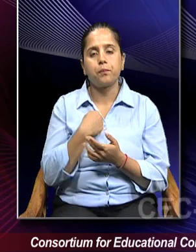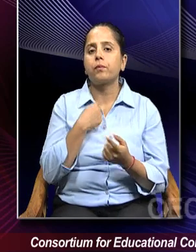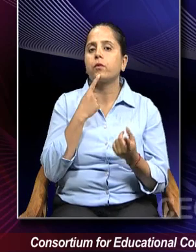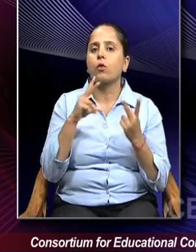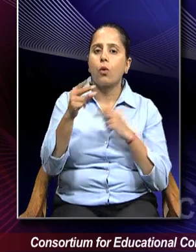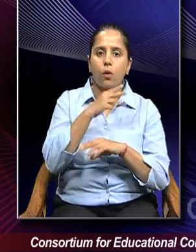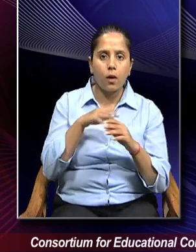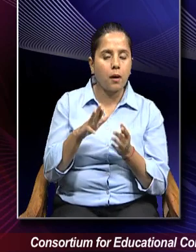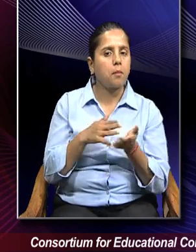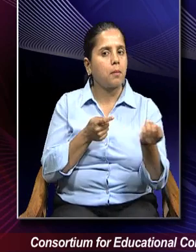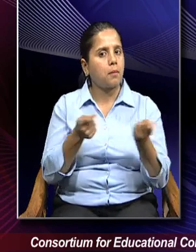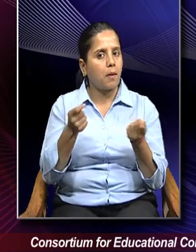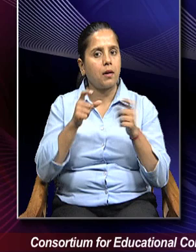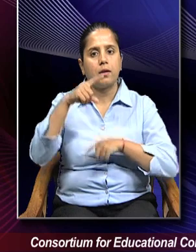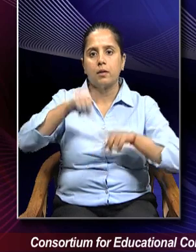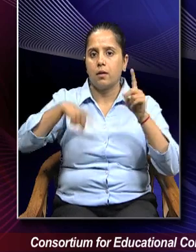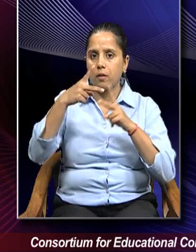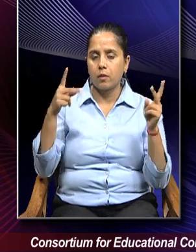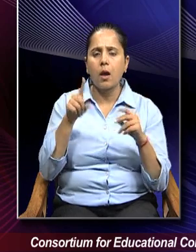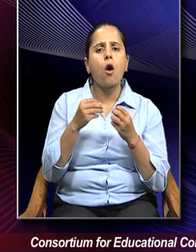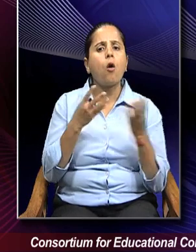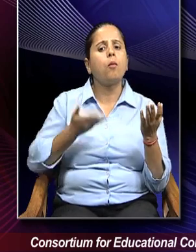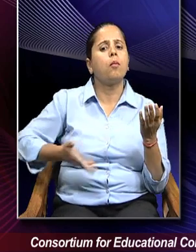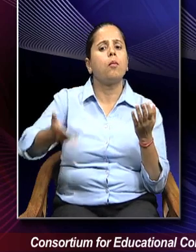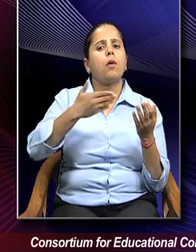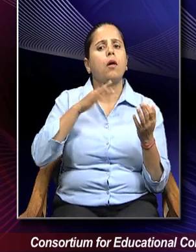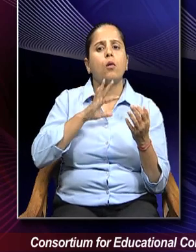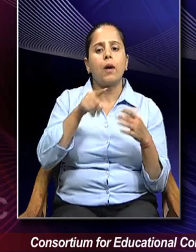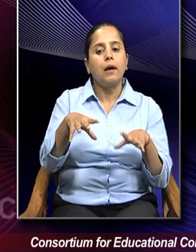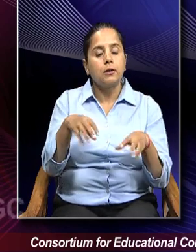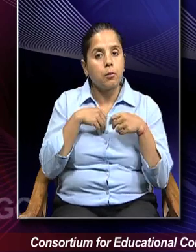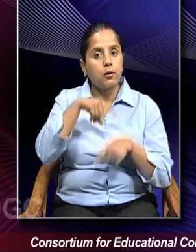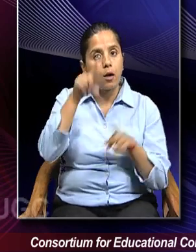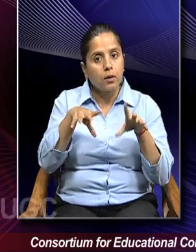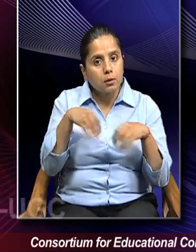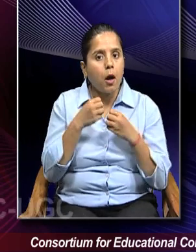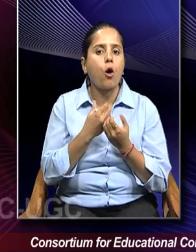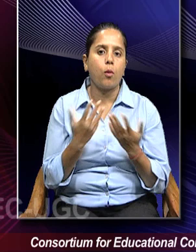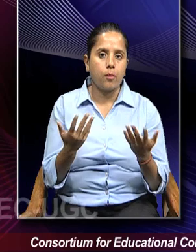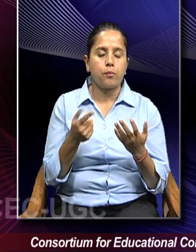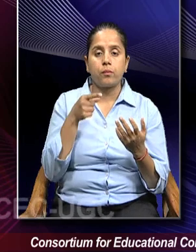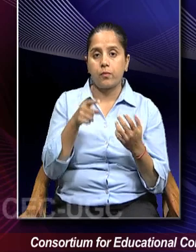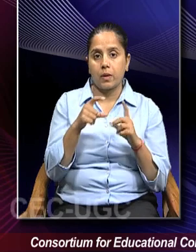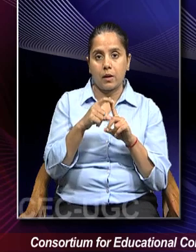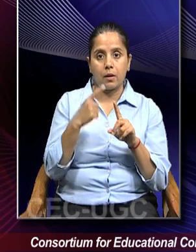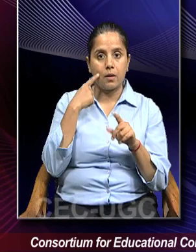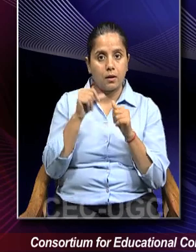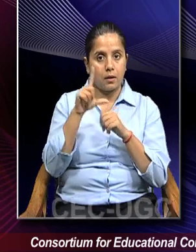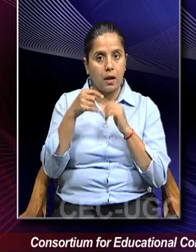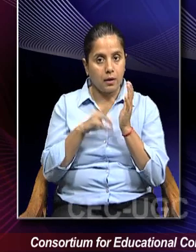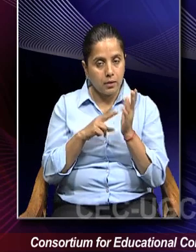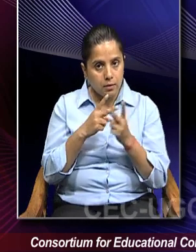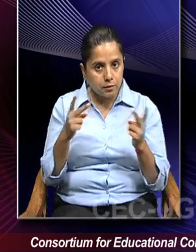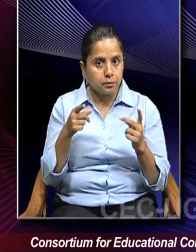about managing the diversities, but how many of us are going to accept that diversity? So, the dialectics